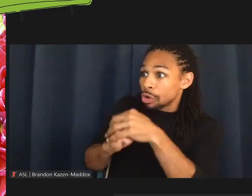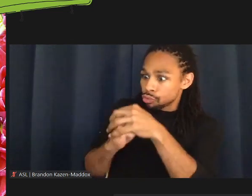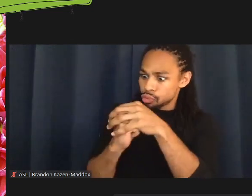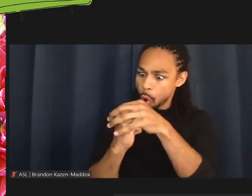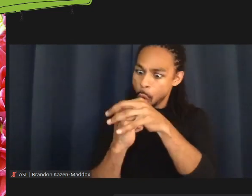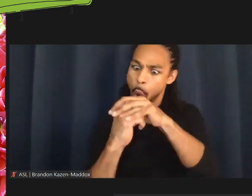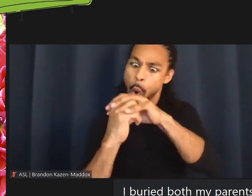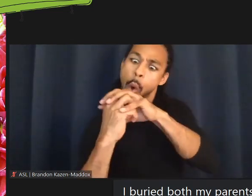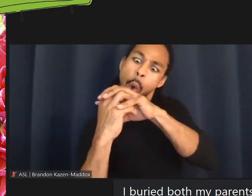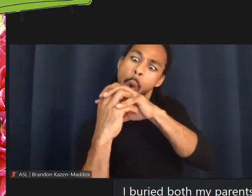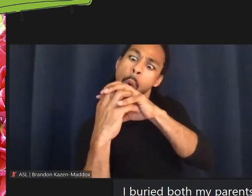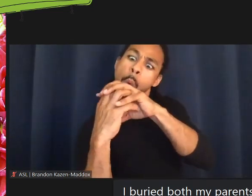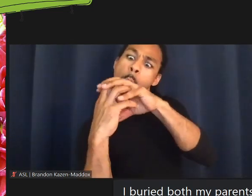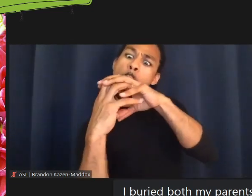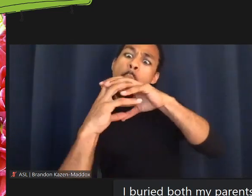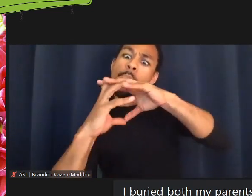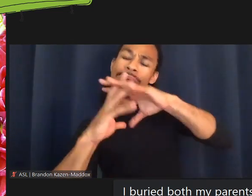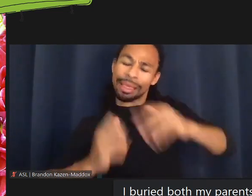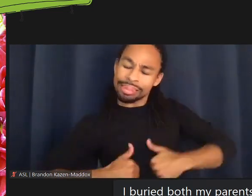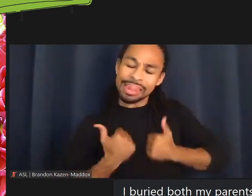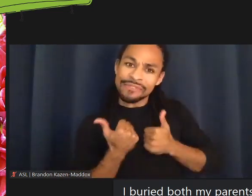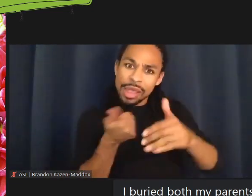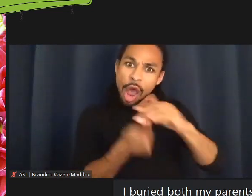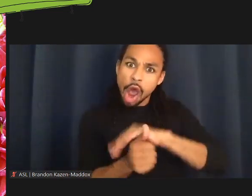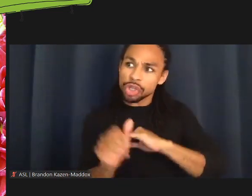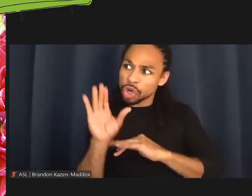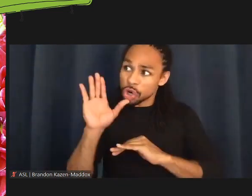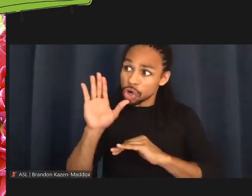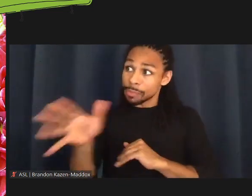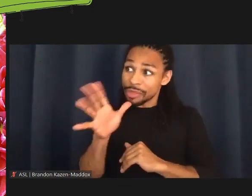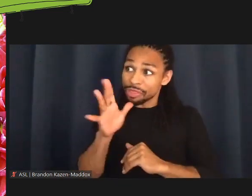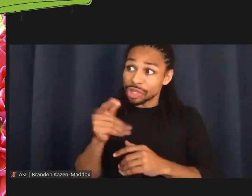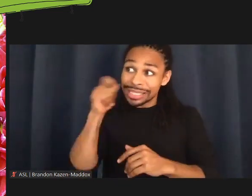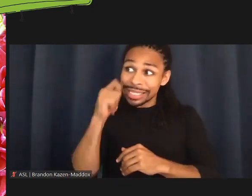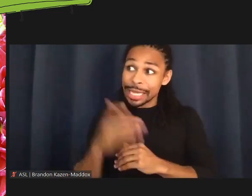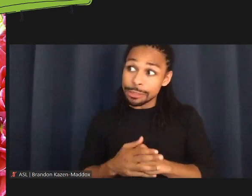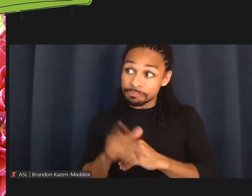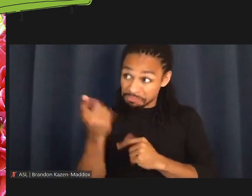skin, slowly living under her skin? What I recall most